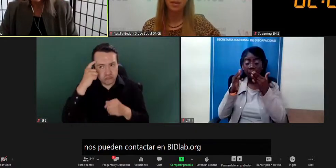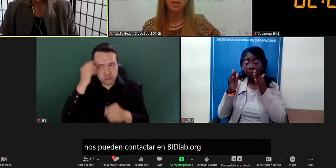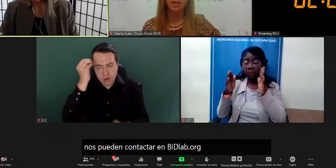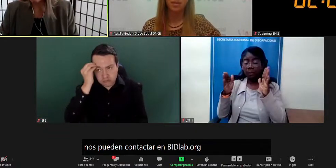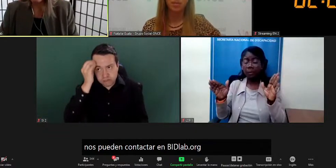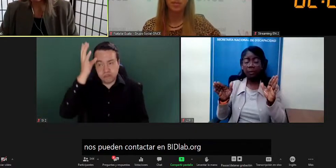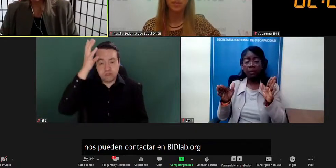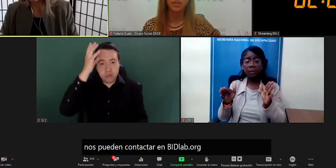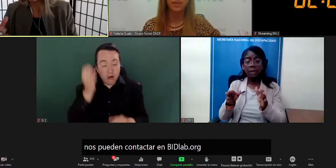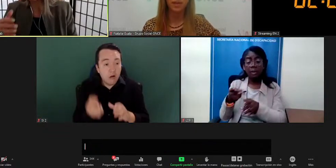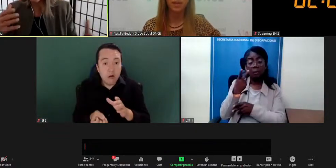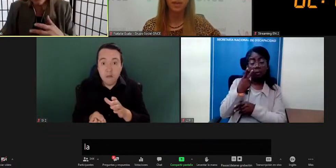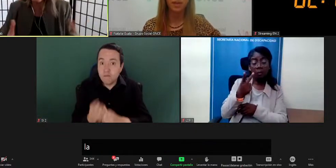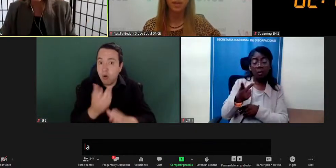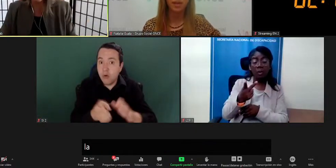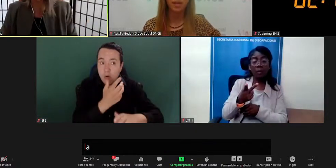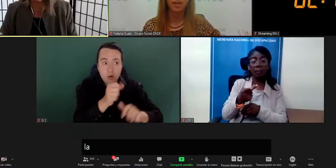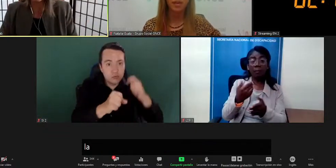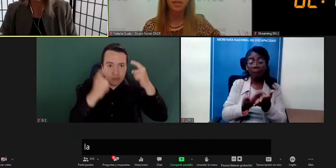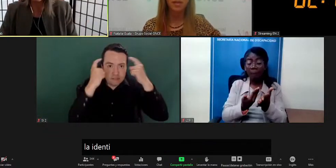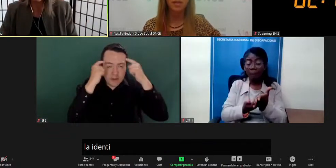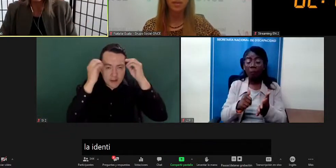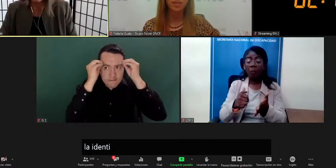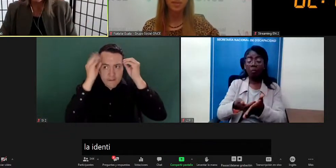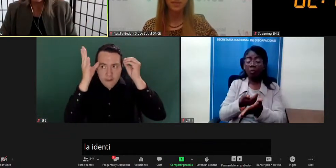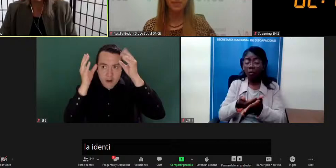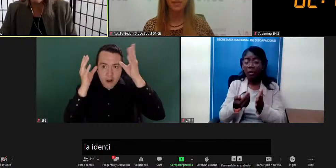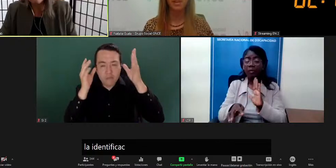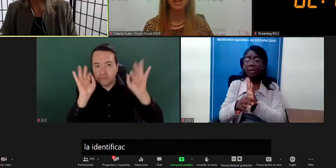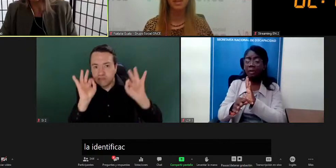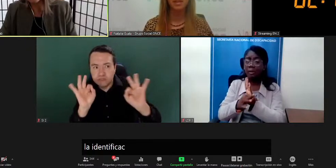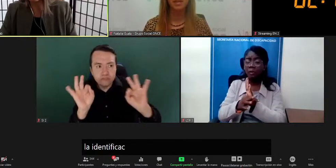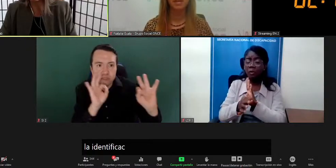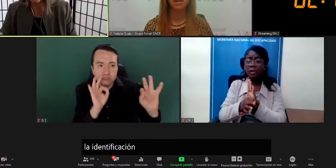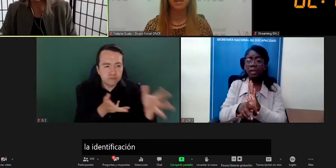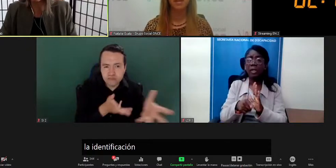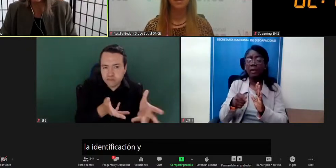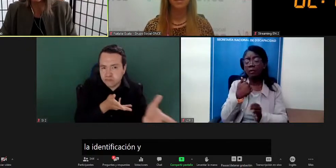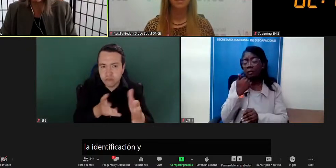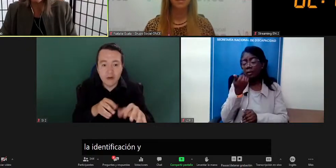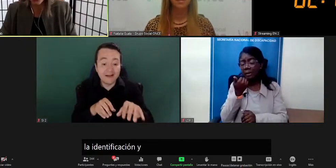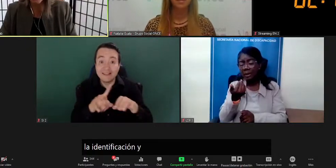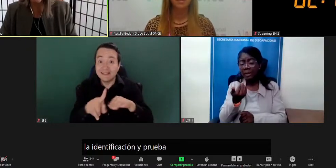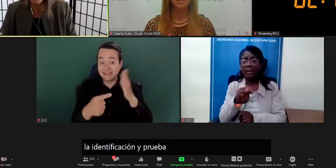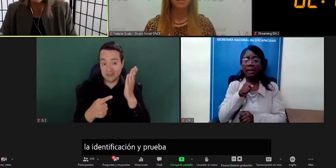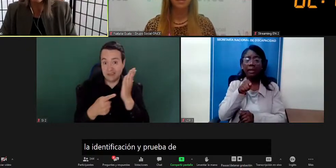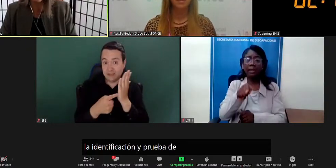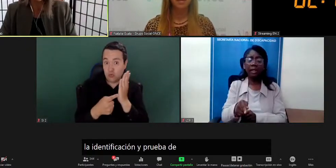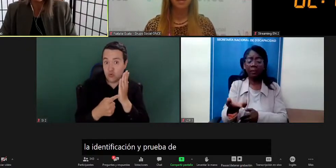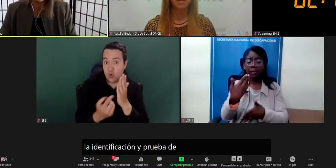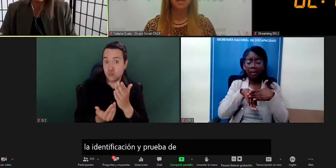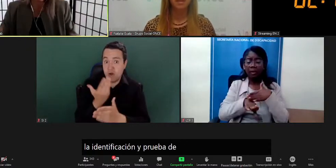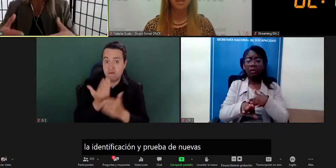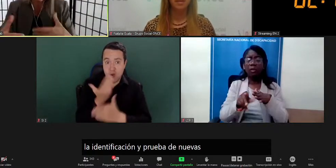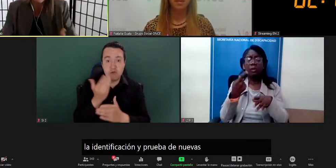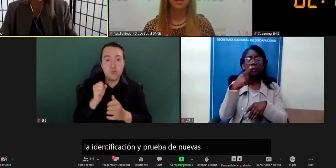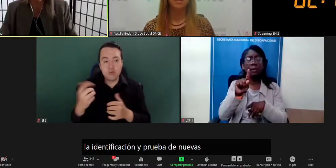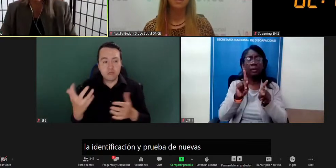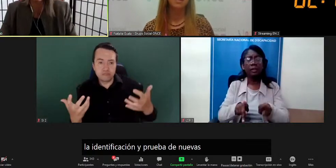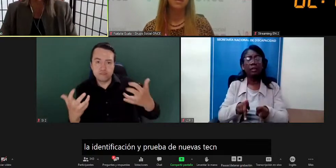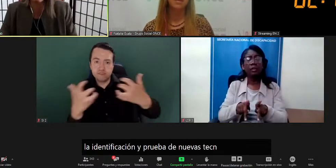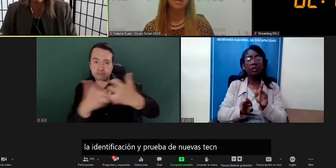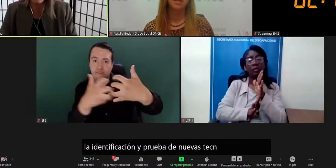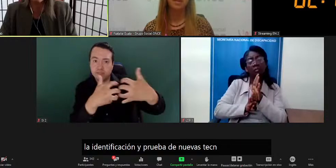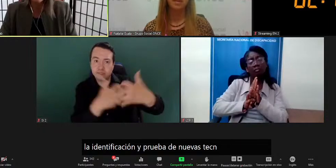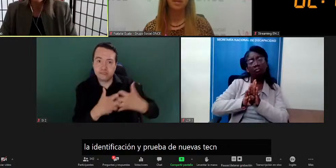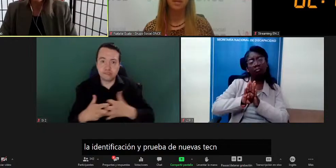well and the identification and trial of new technologies that can ease the work inclusion of